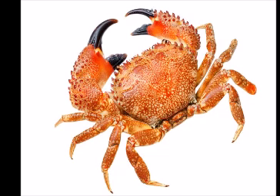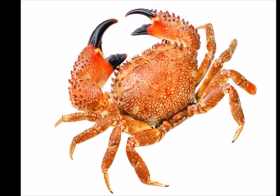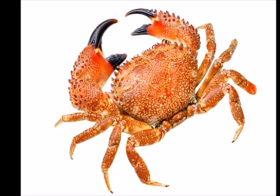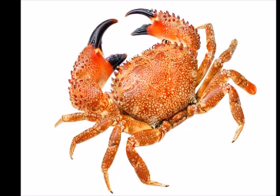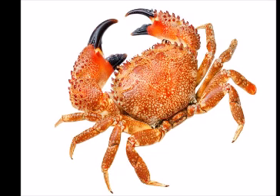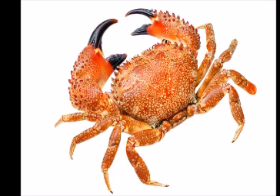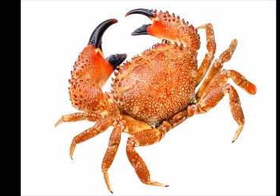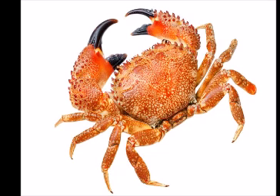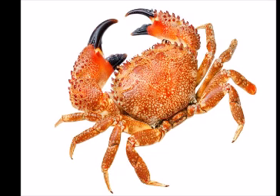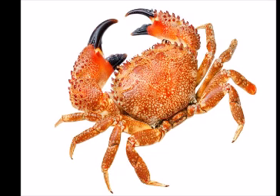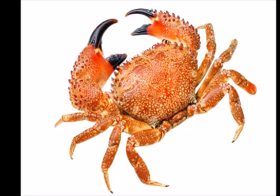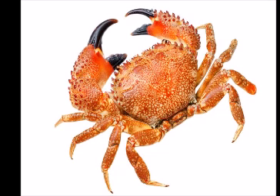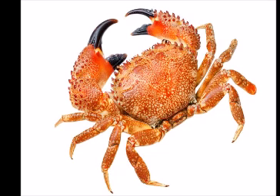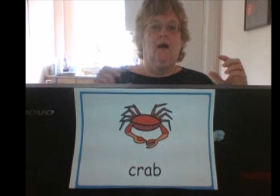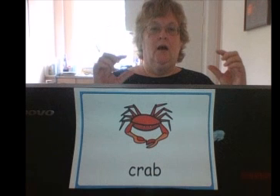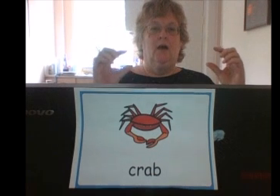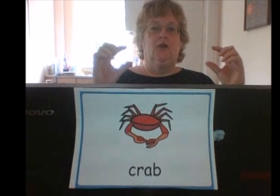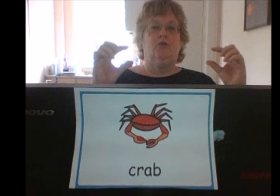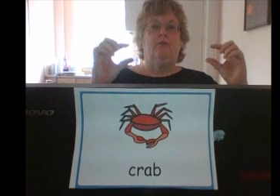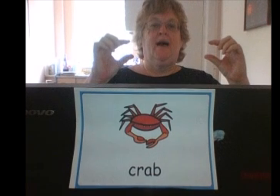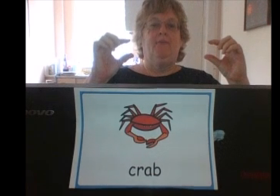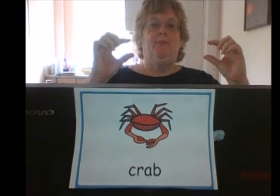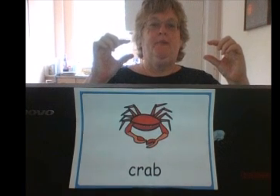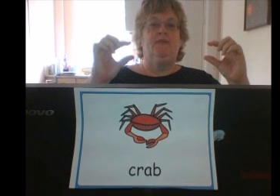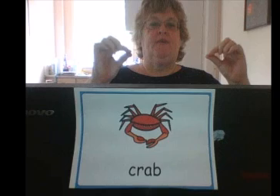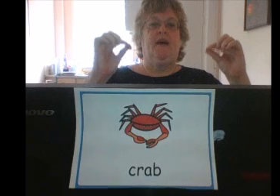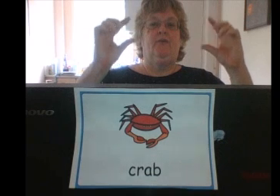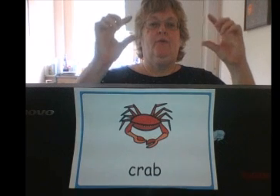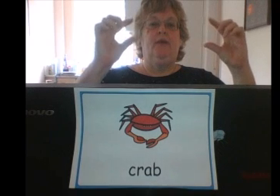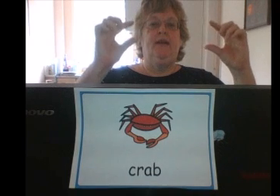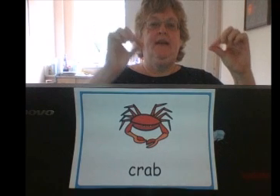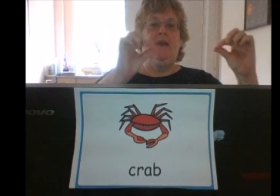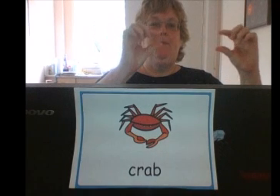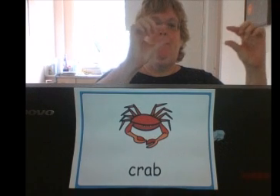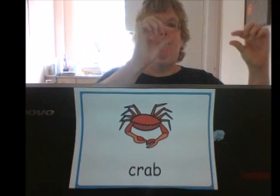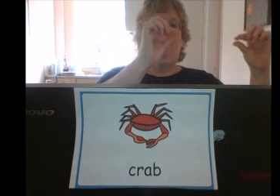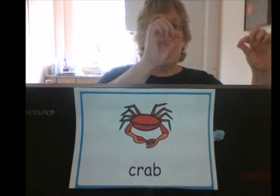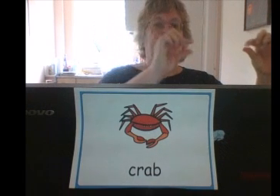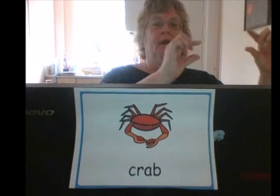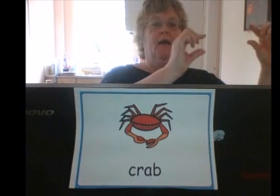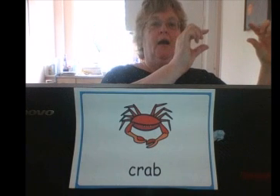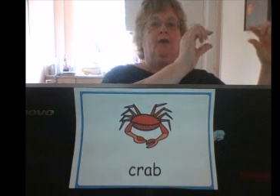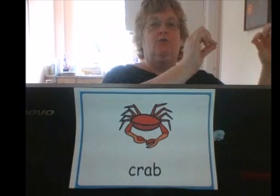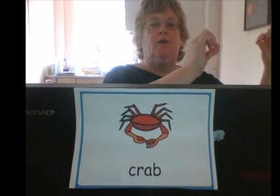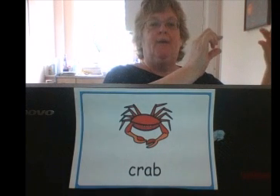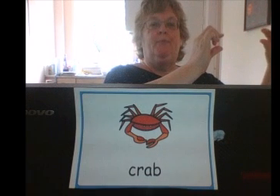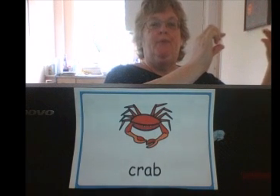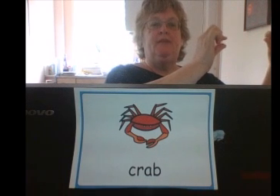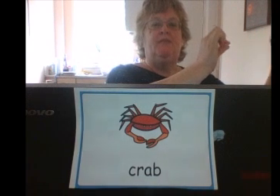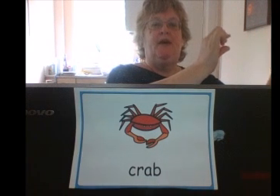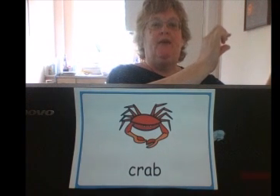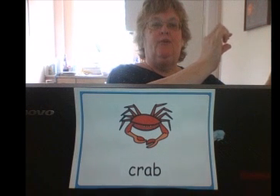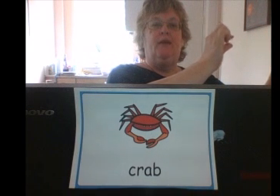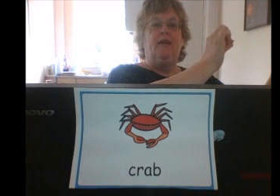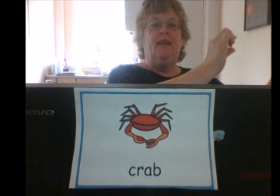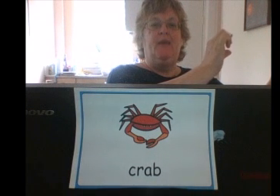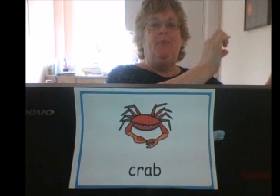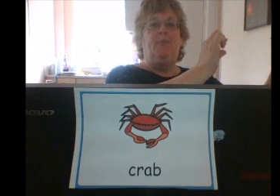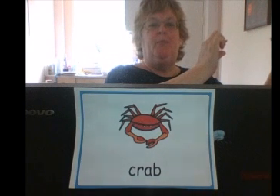Crab. A crab is very nippy. A crab is very